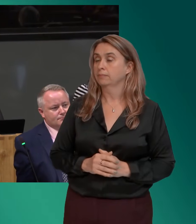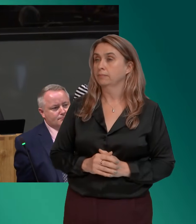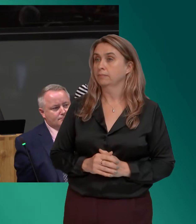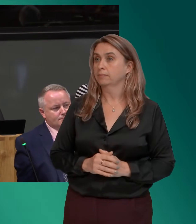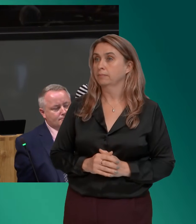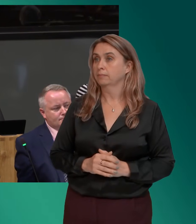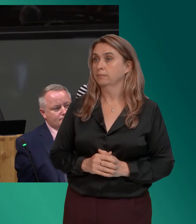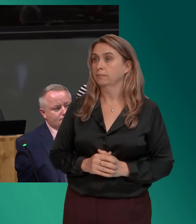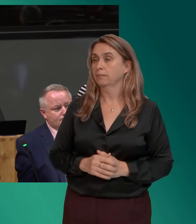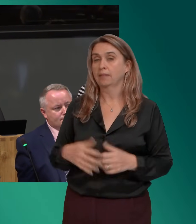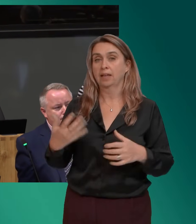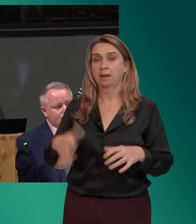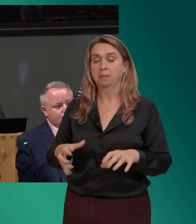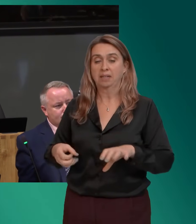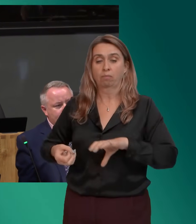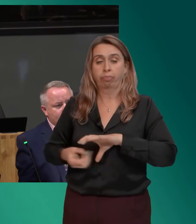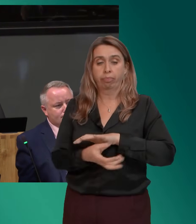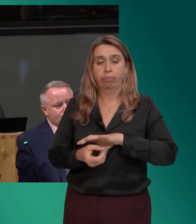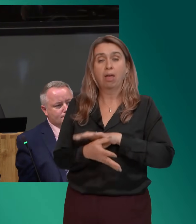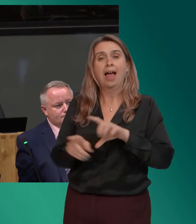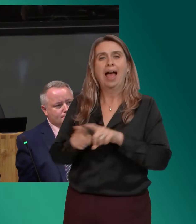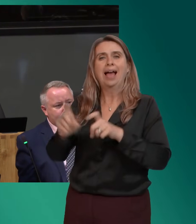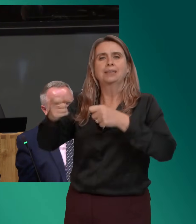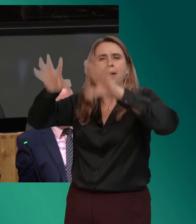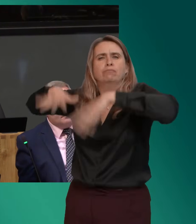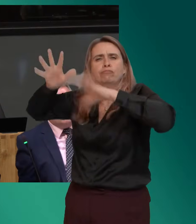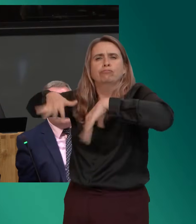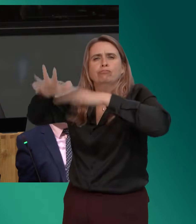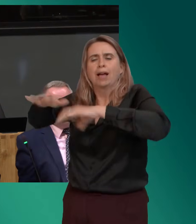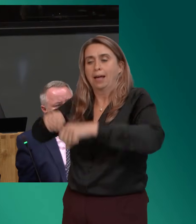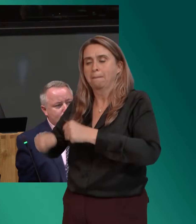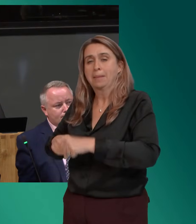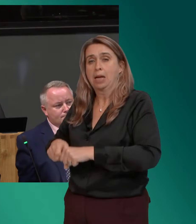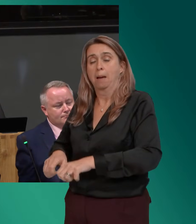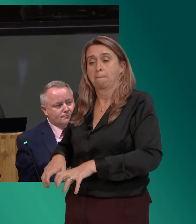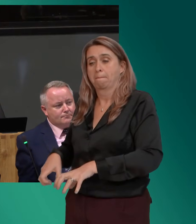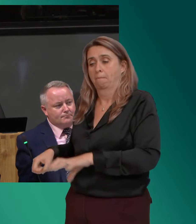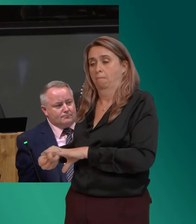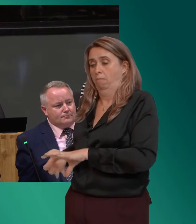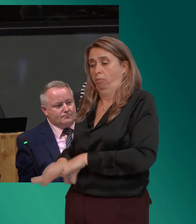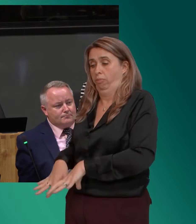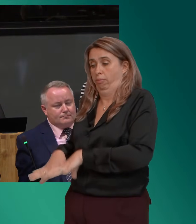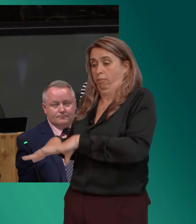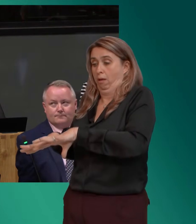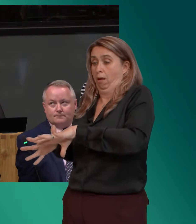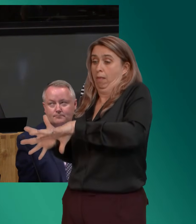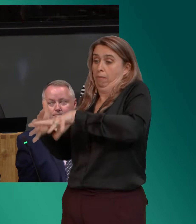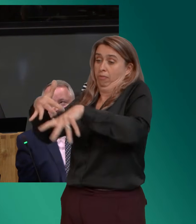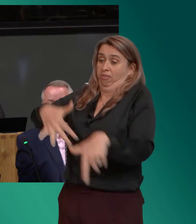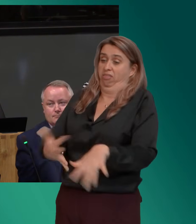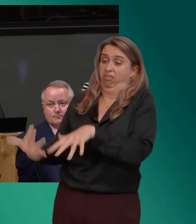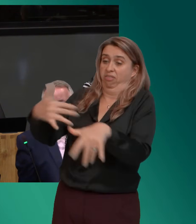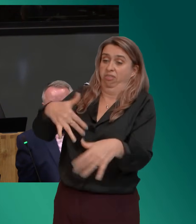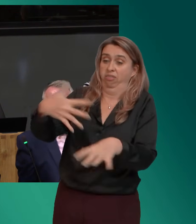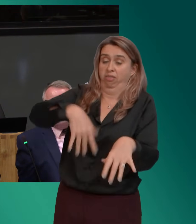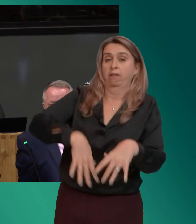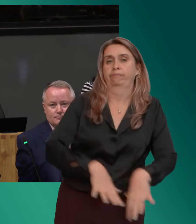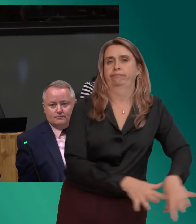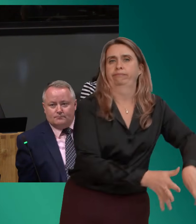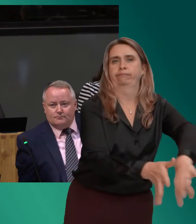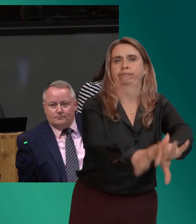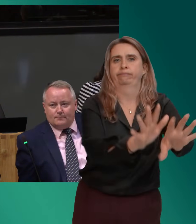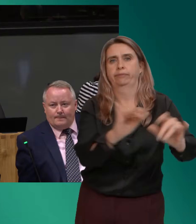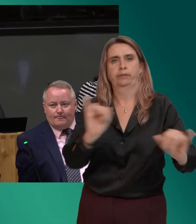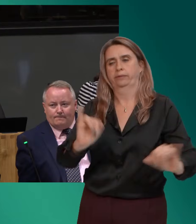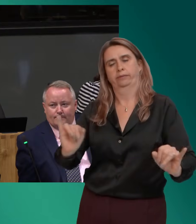these discharges and storm overflows, urgent action is also needed to improve our water infrastructure to prevent